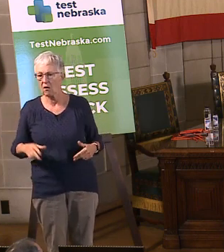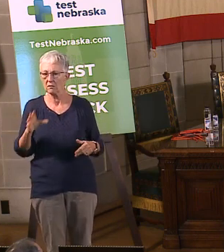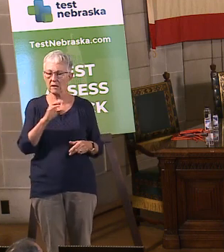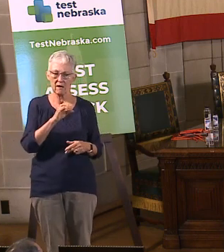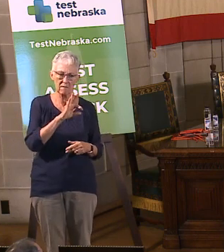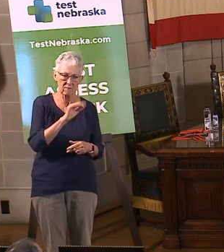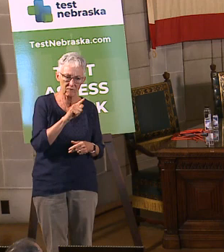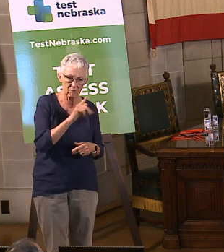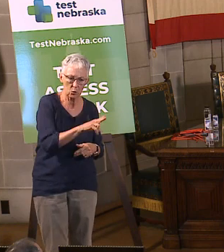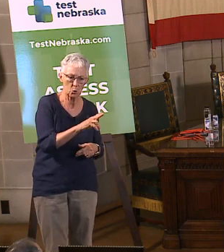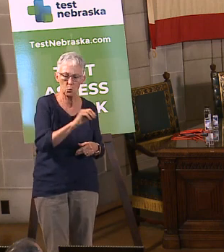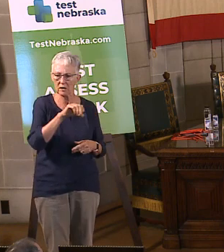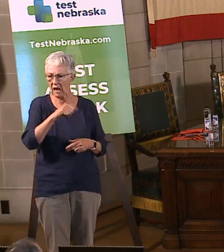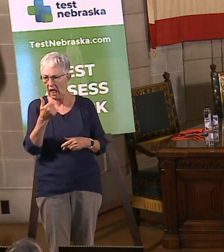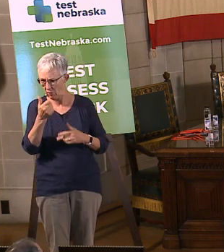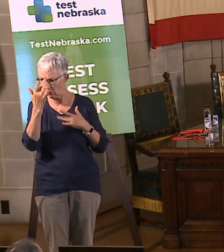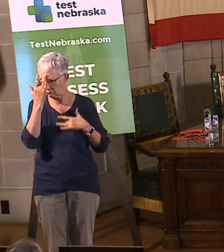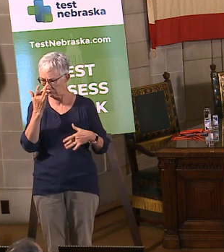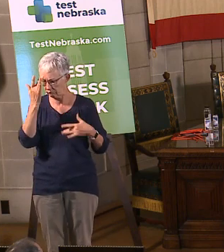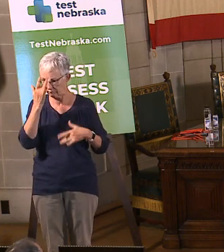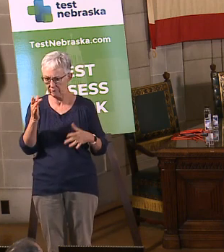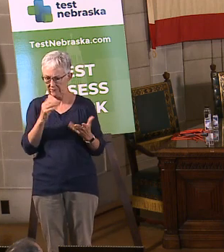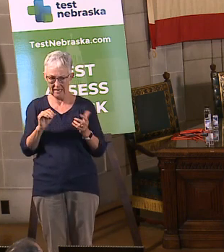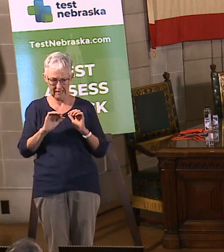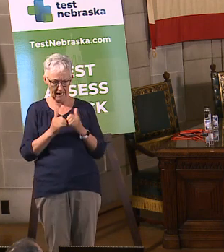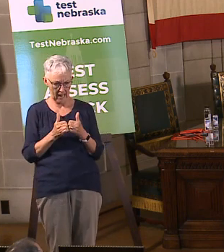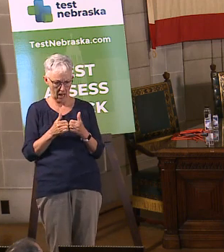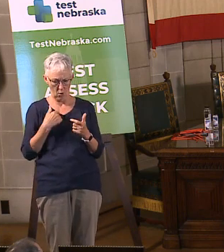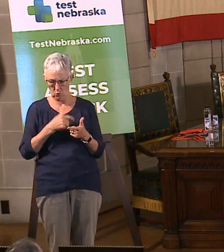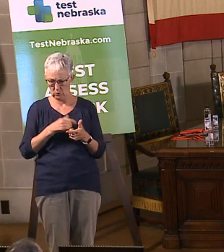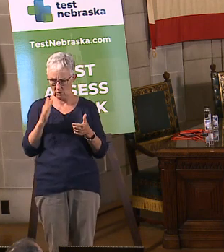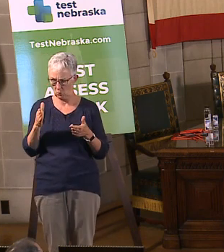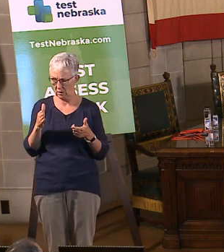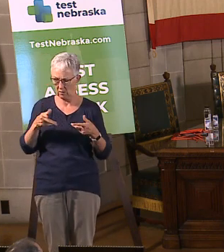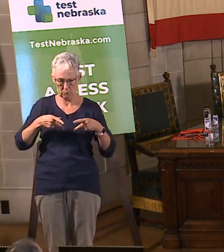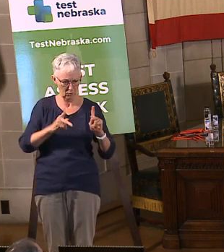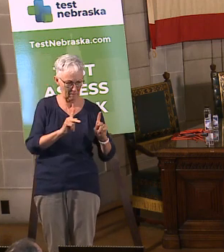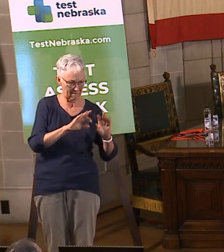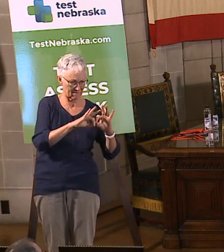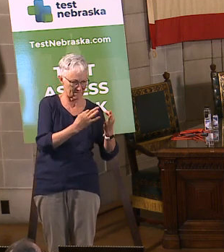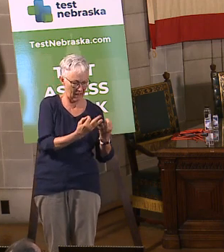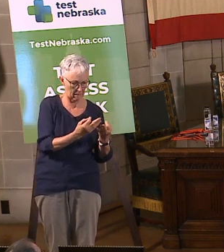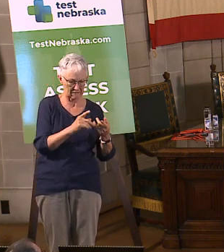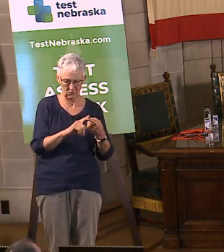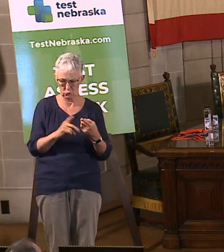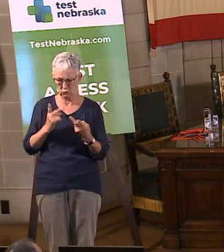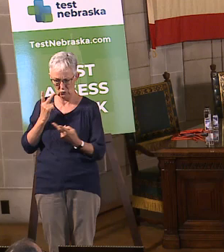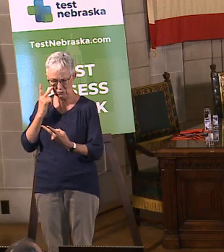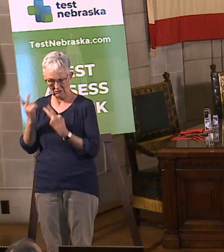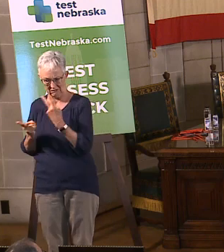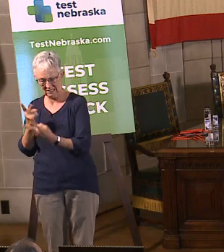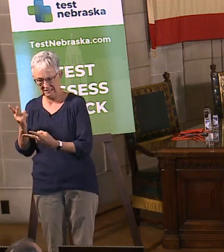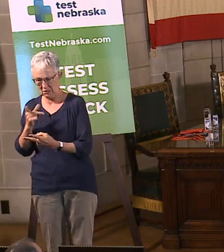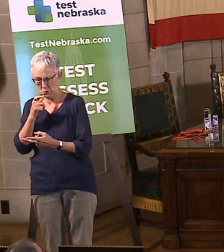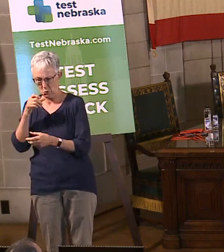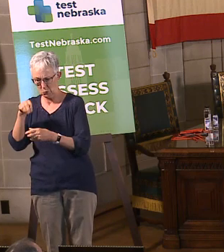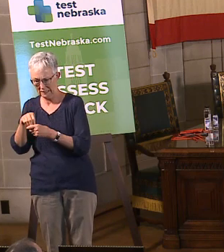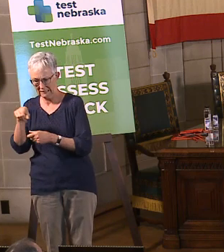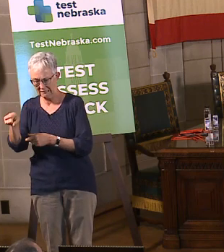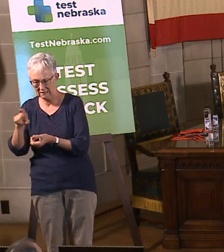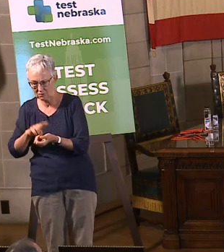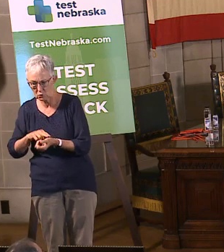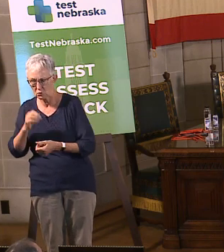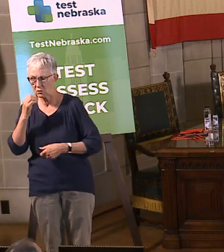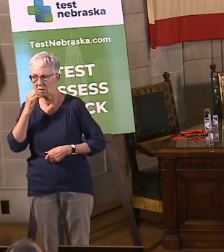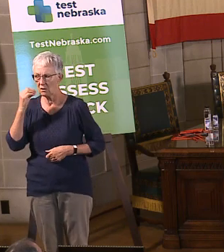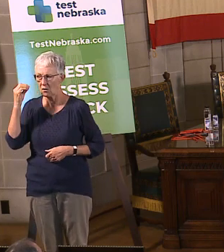able to manage family interaction with your residents. So we're going to be working on a template with the industry, asking the industry to come